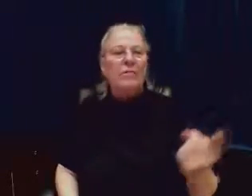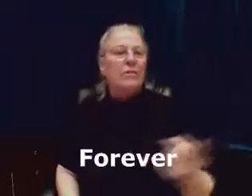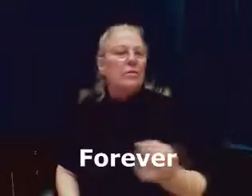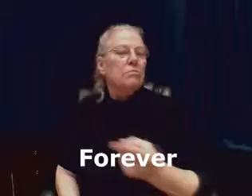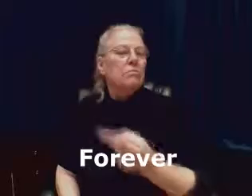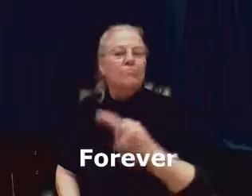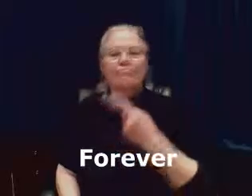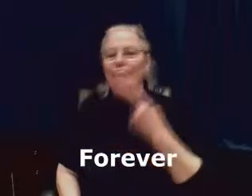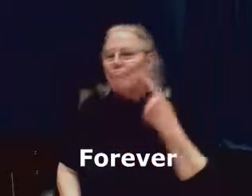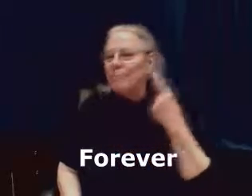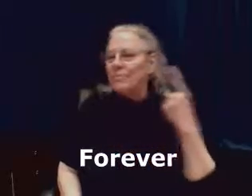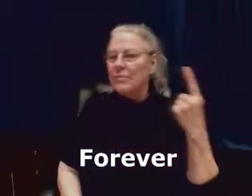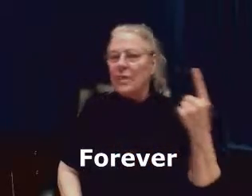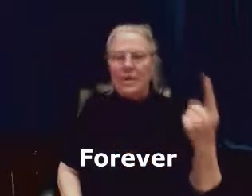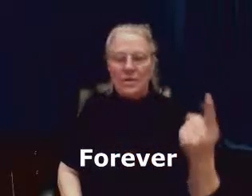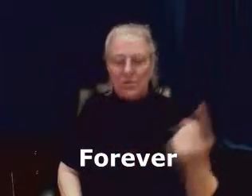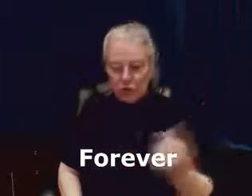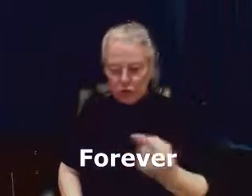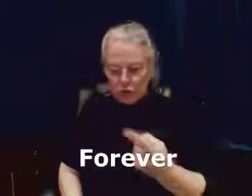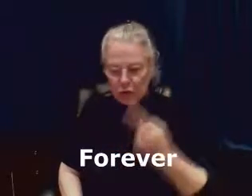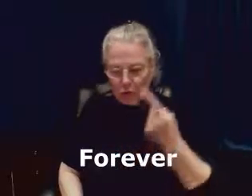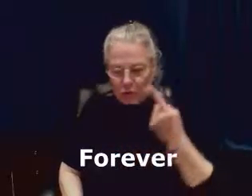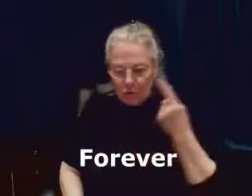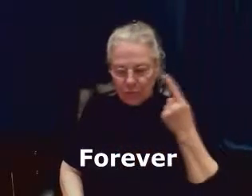Forever, and it's a circle.